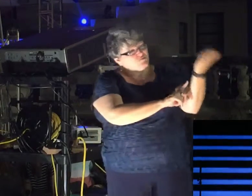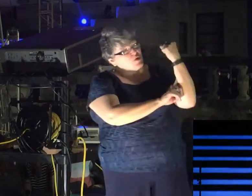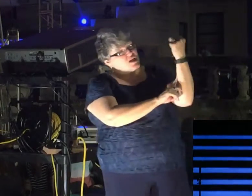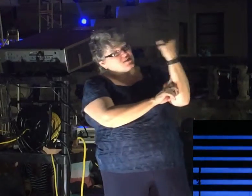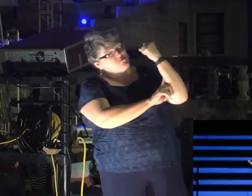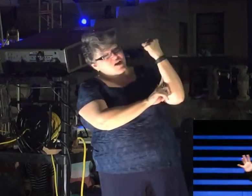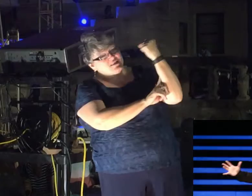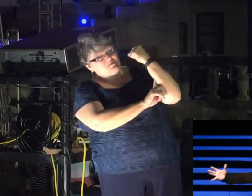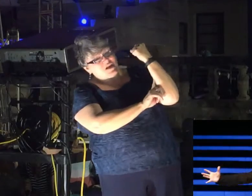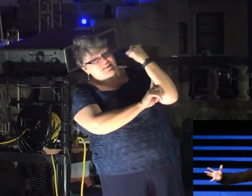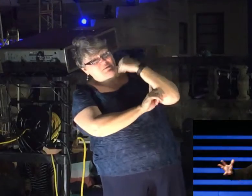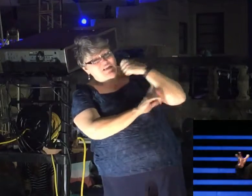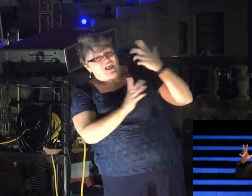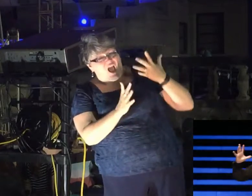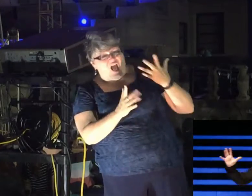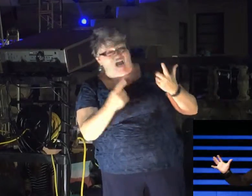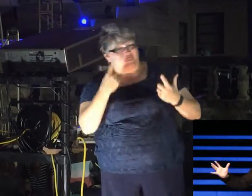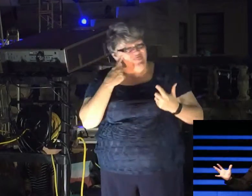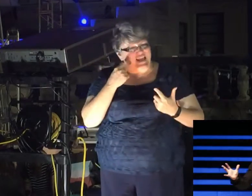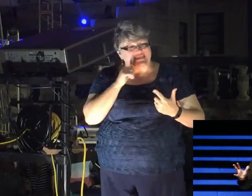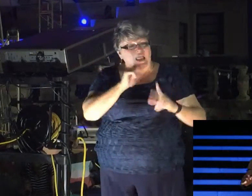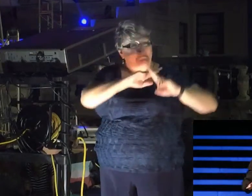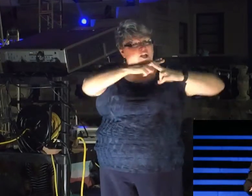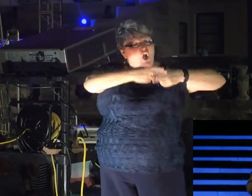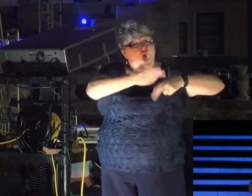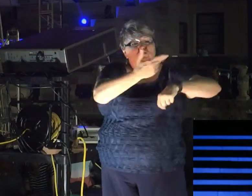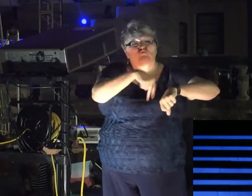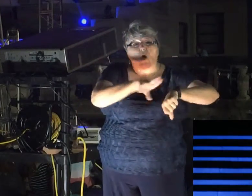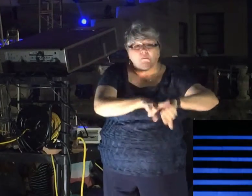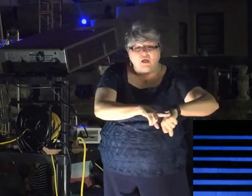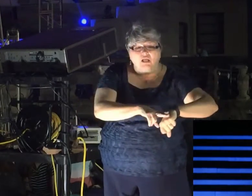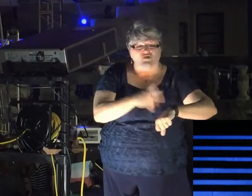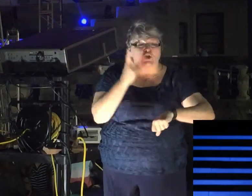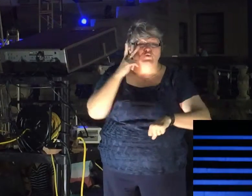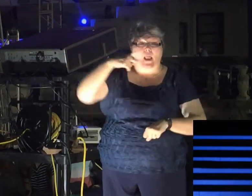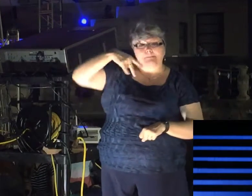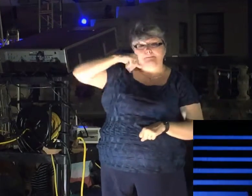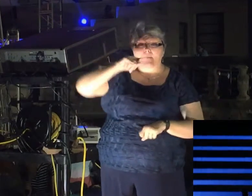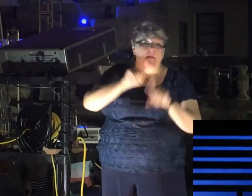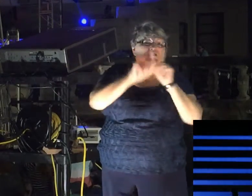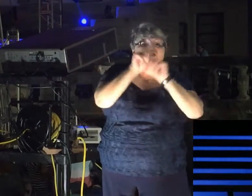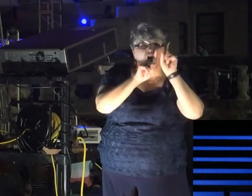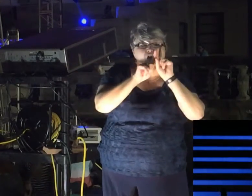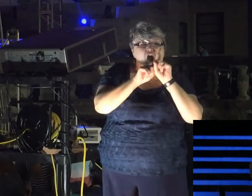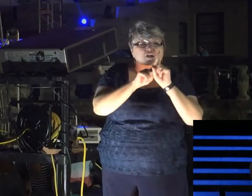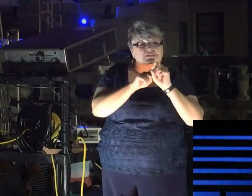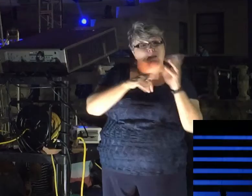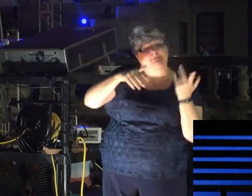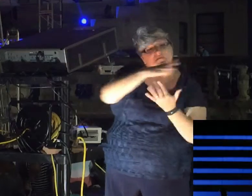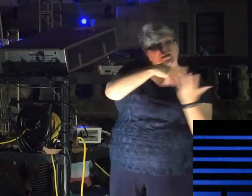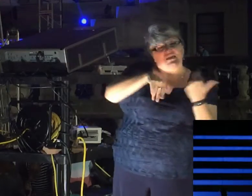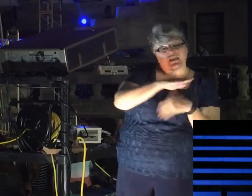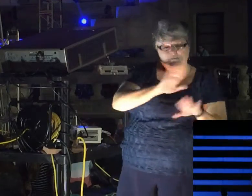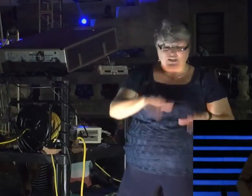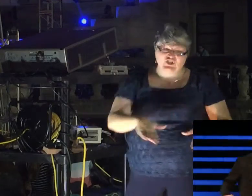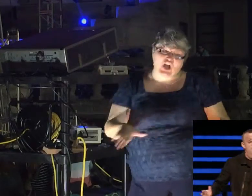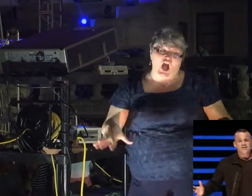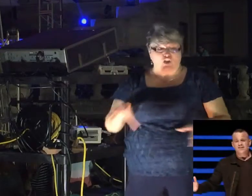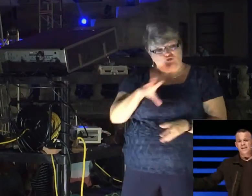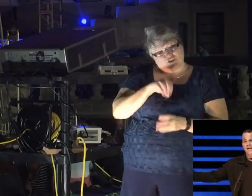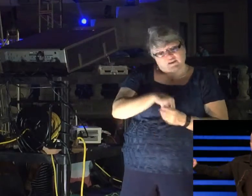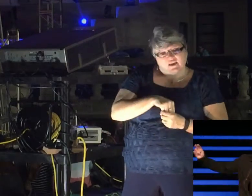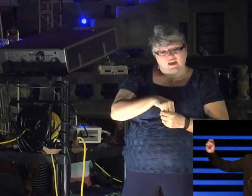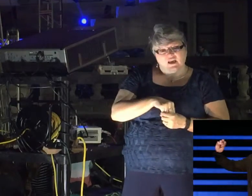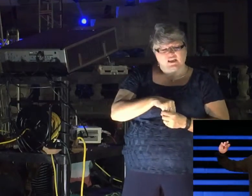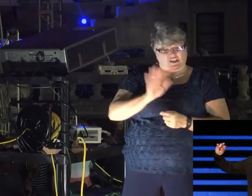this culture is pressing on them things that are being called normal. So you see pop stars mixing in elements